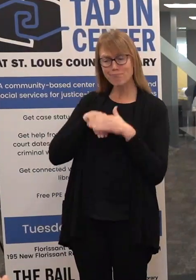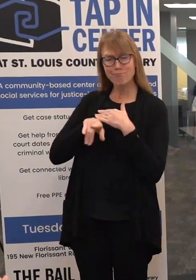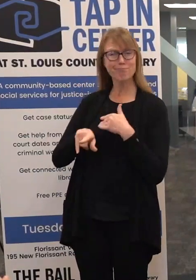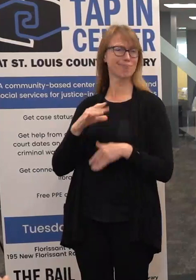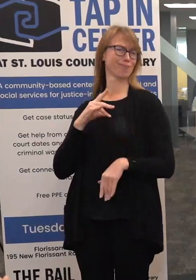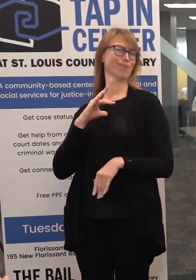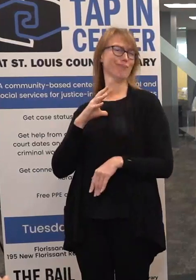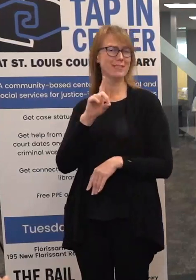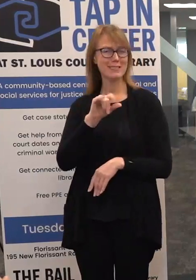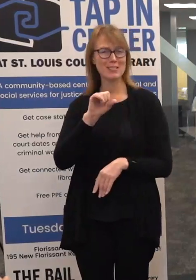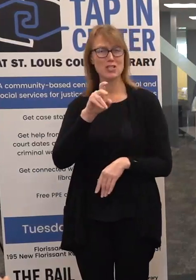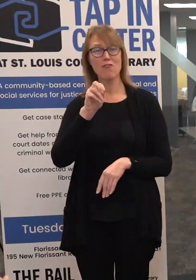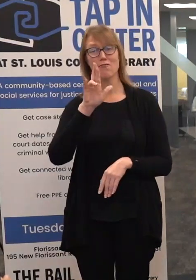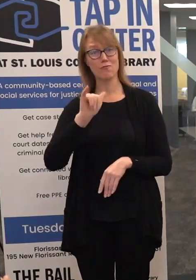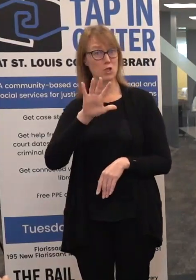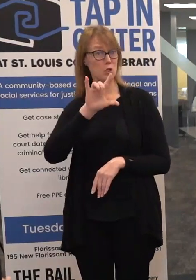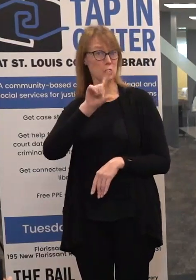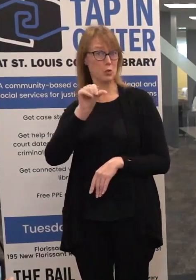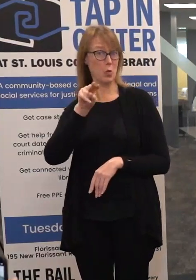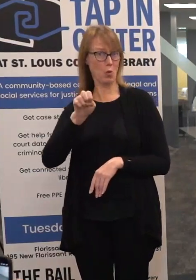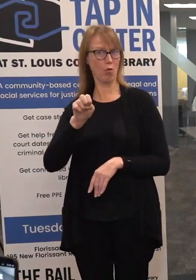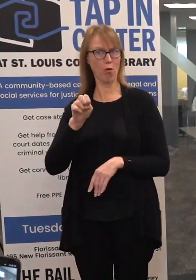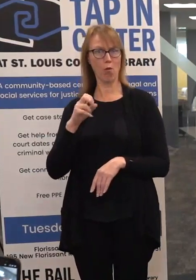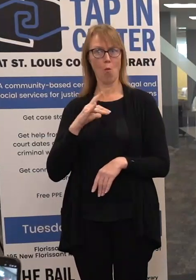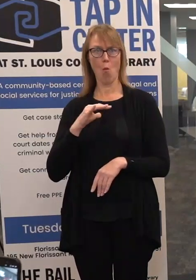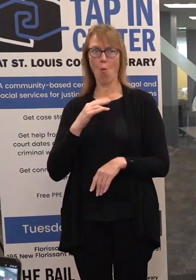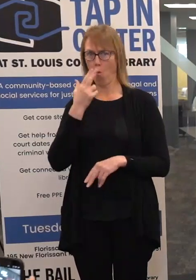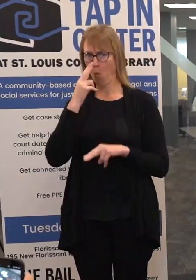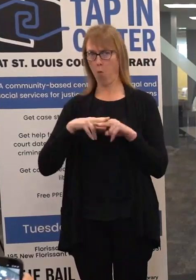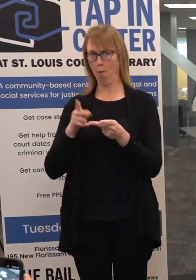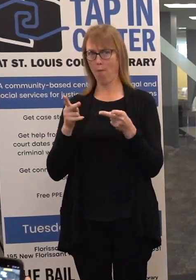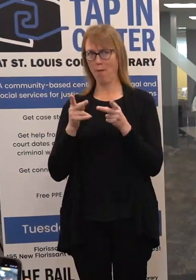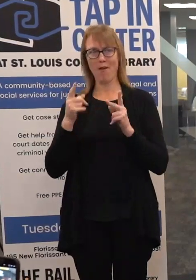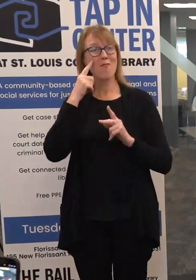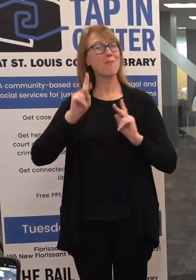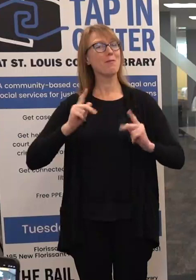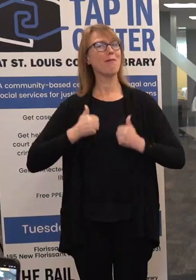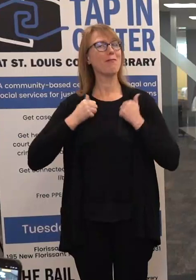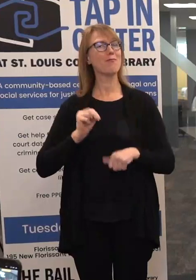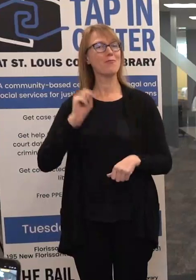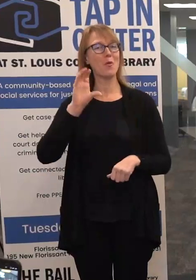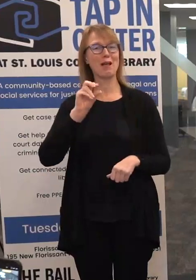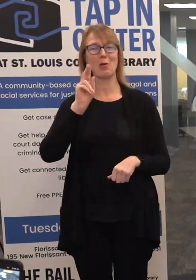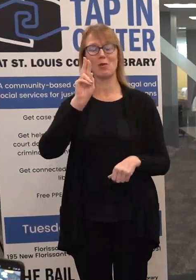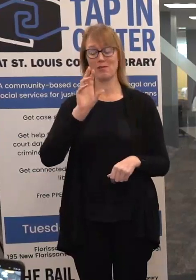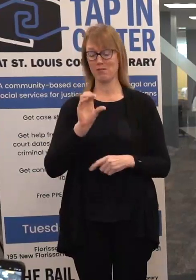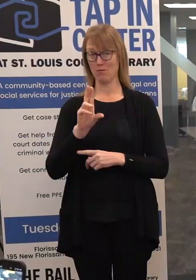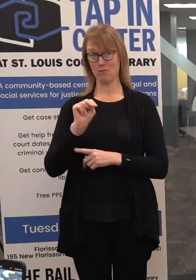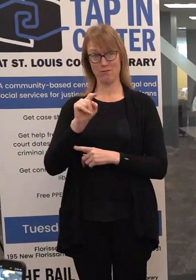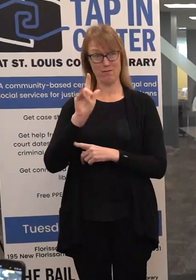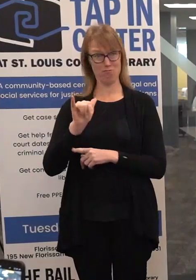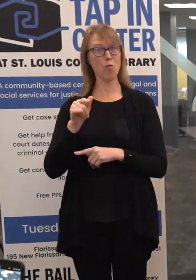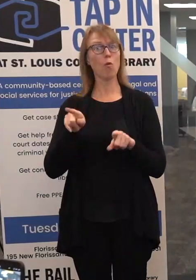which is a true destination place for families in North County. Florissant Valley also provides so many resources for the community,